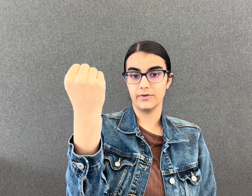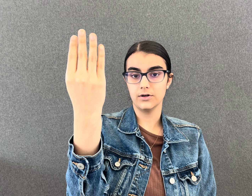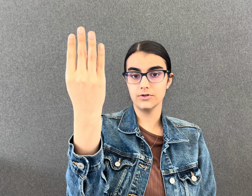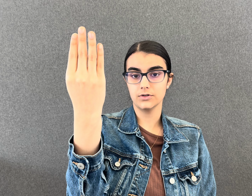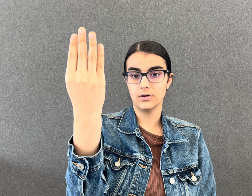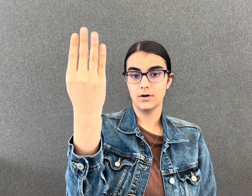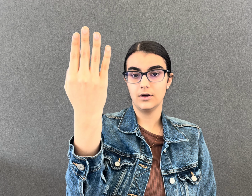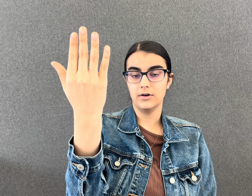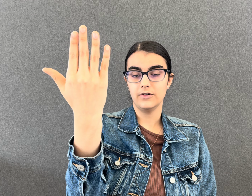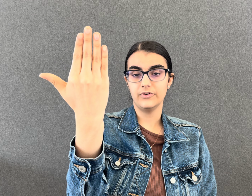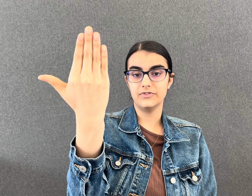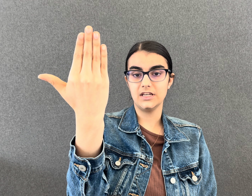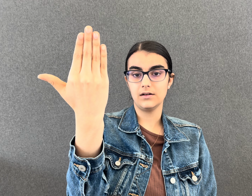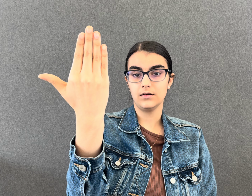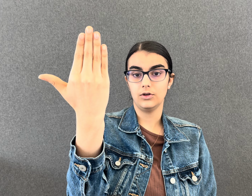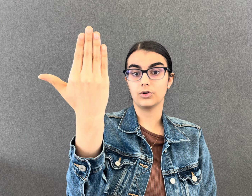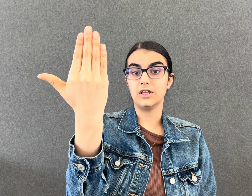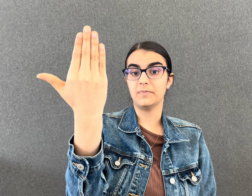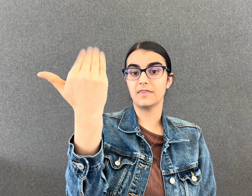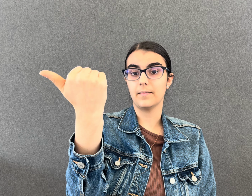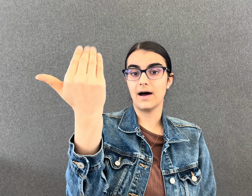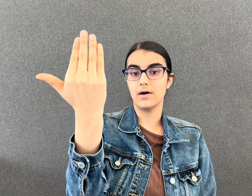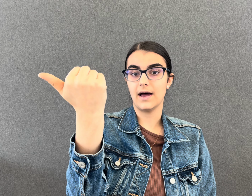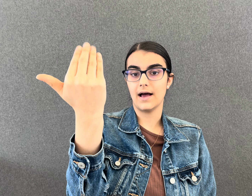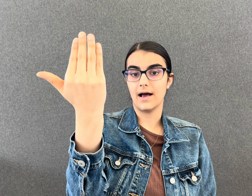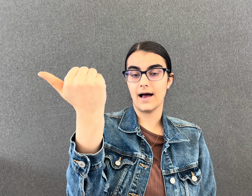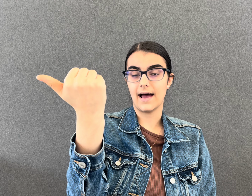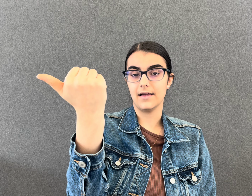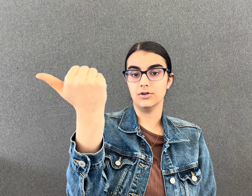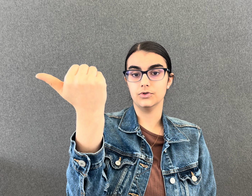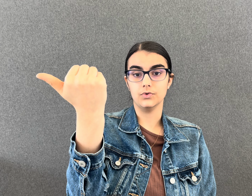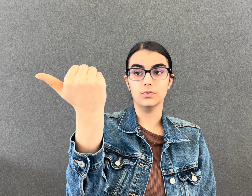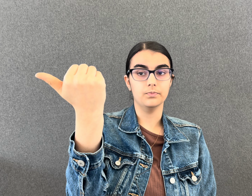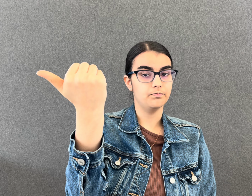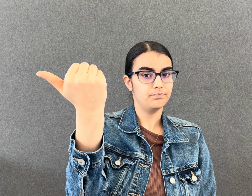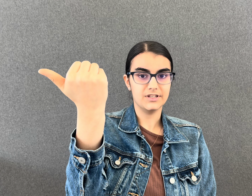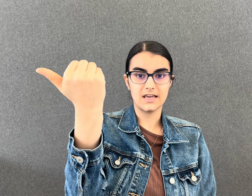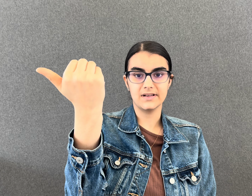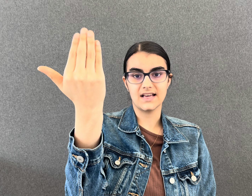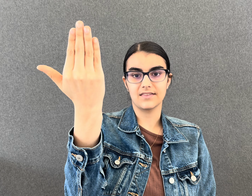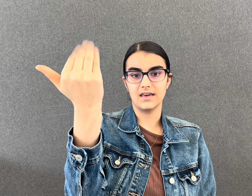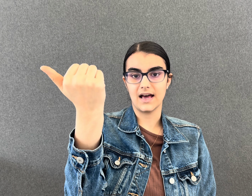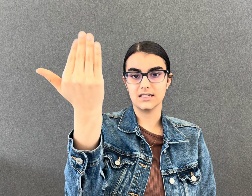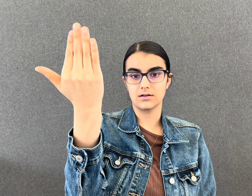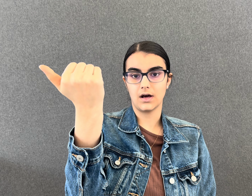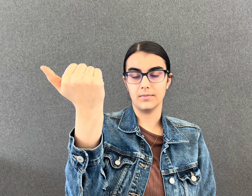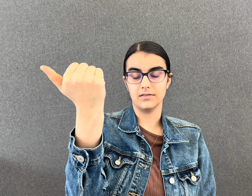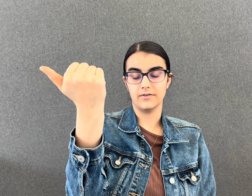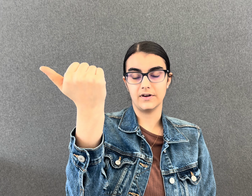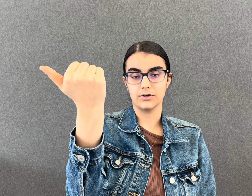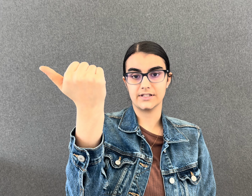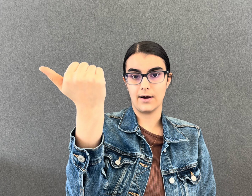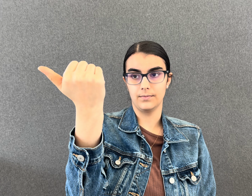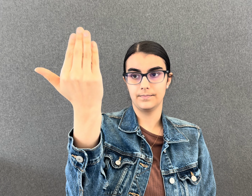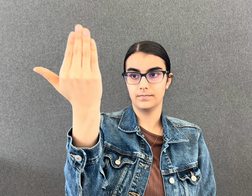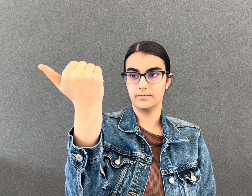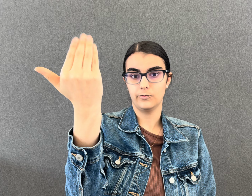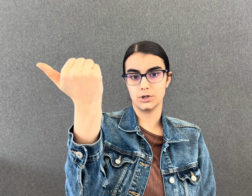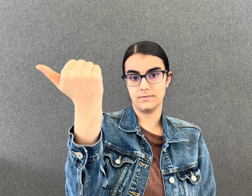fingers. 15, you'll keep the thumb out and you'll do the same exact thing as coming the fingers down, for